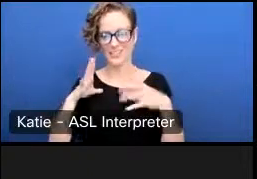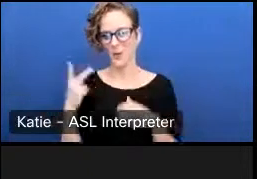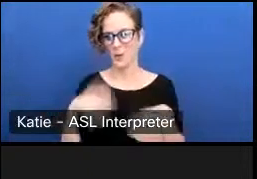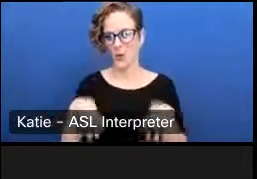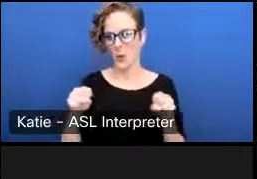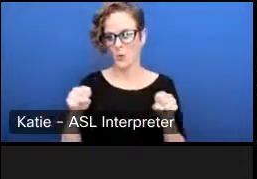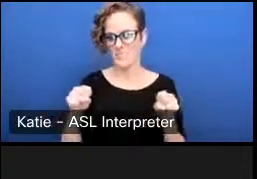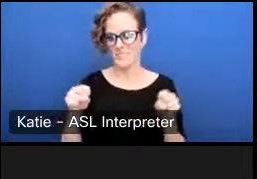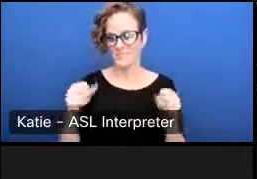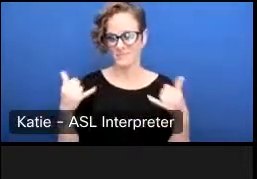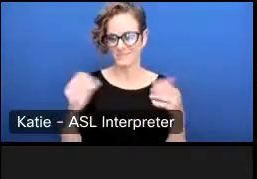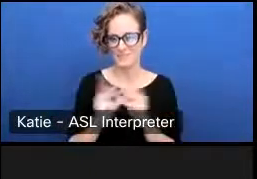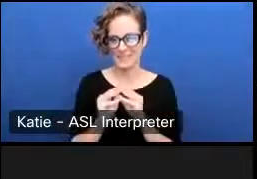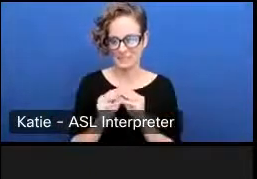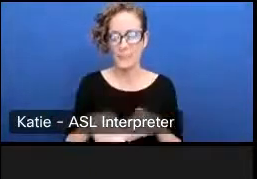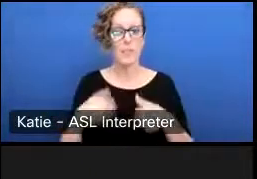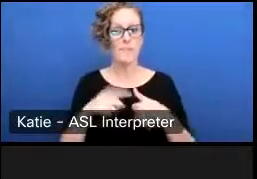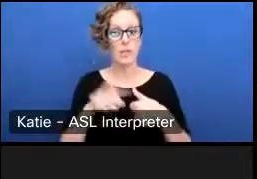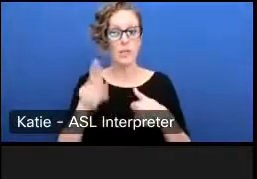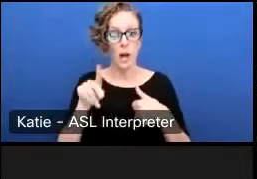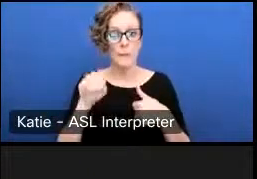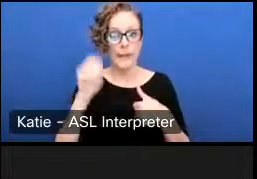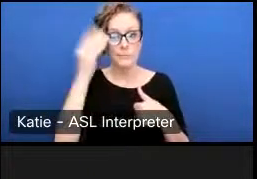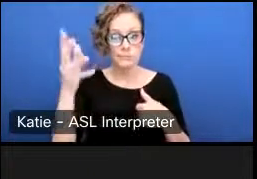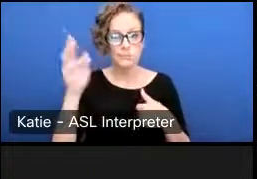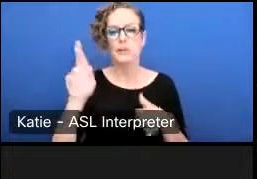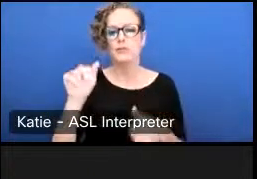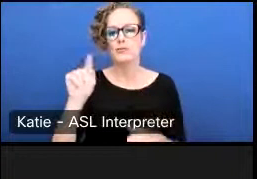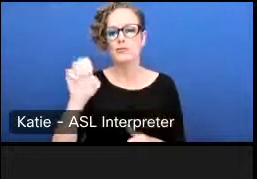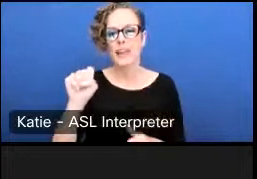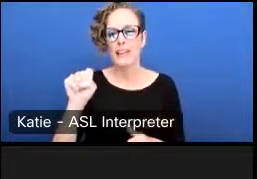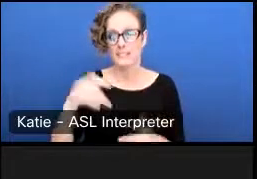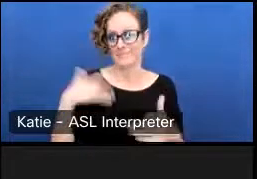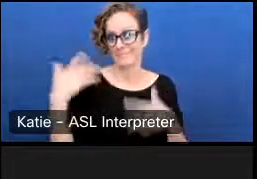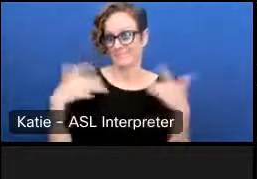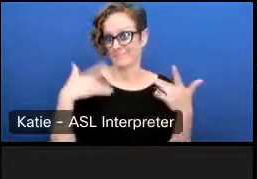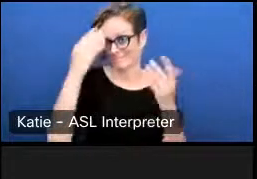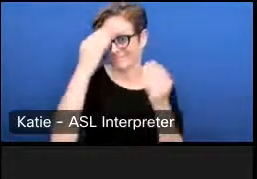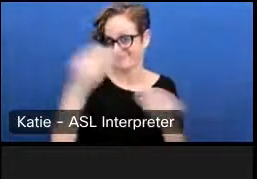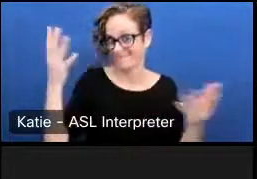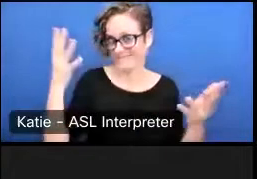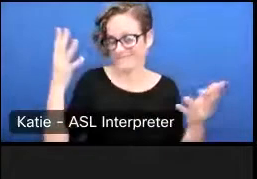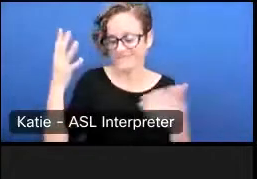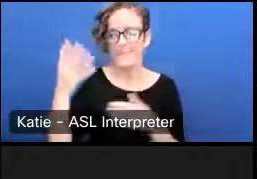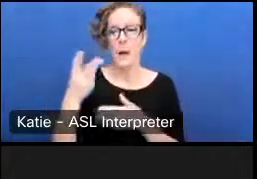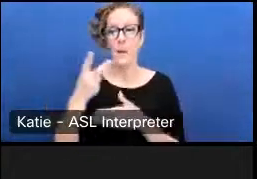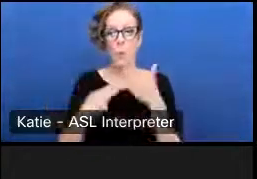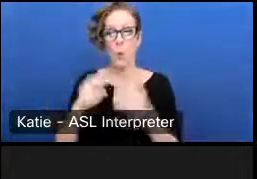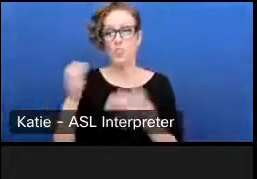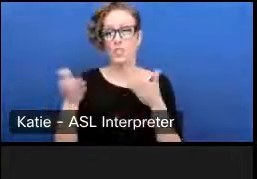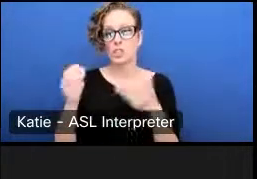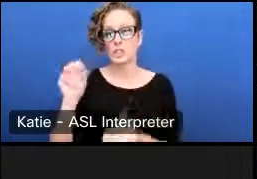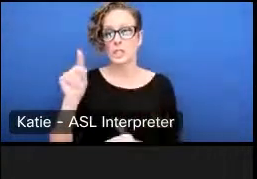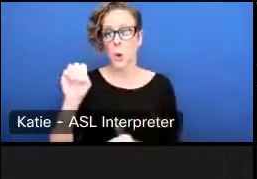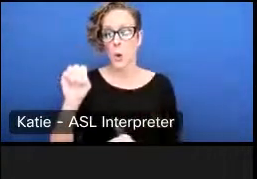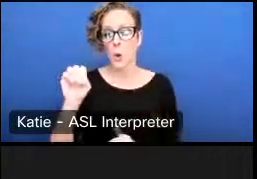first update is about our rates. We are excited to know that we have received back both service code